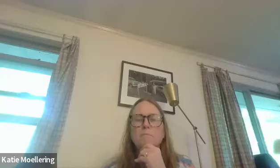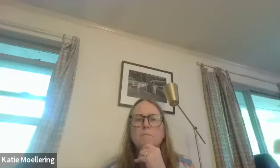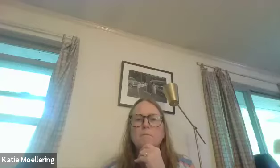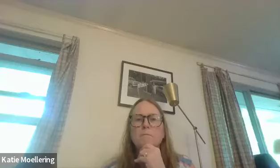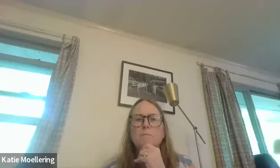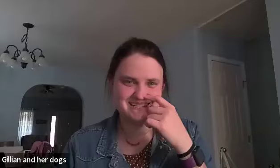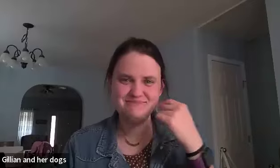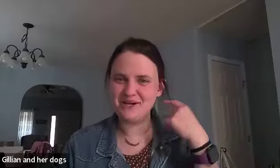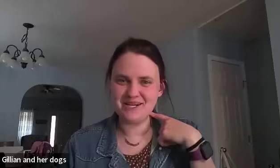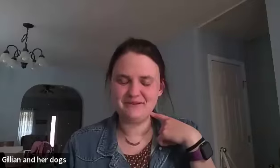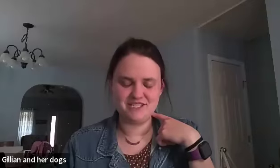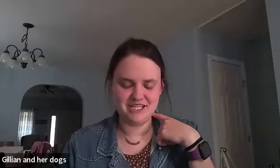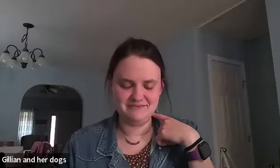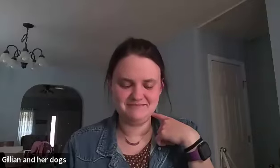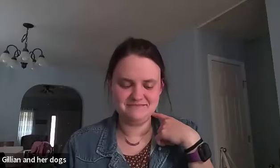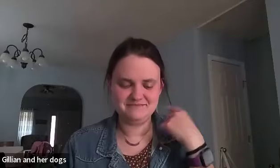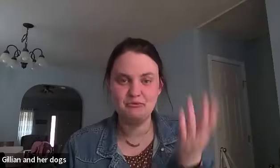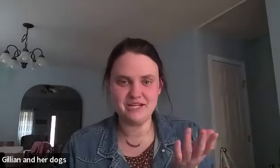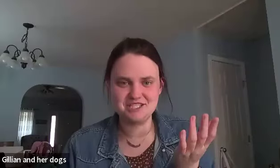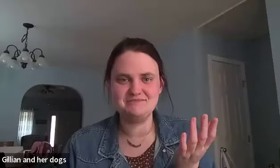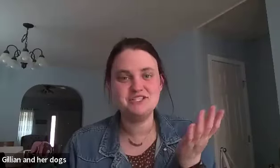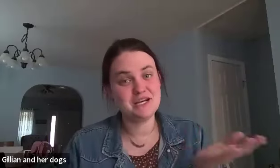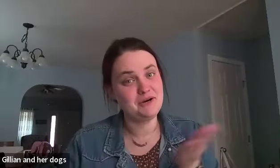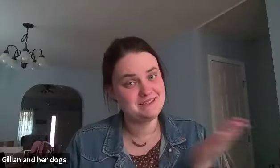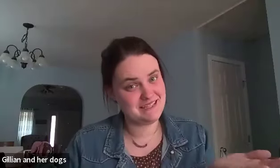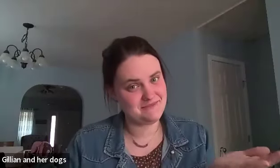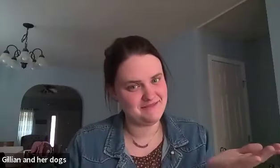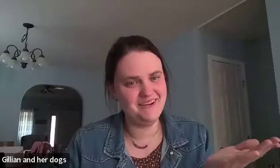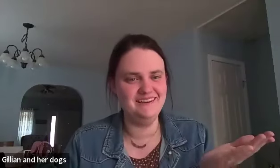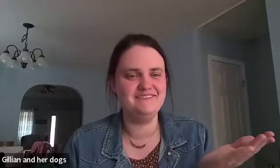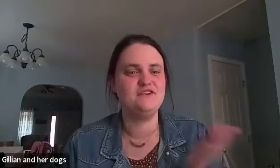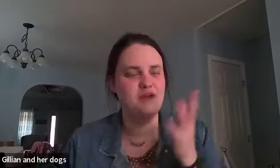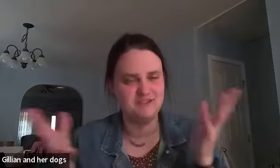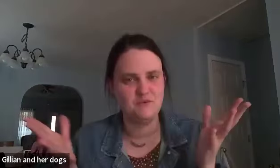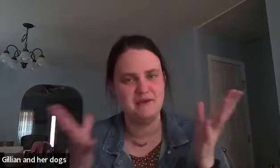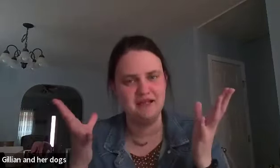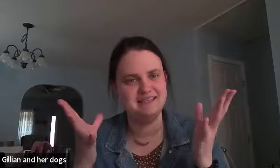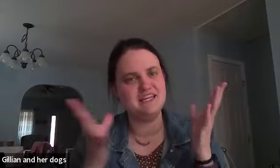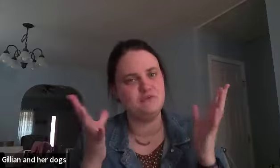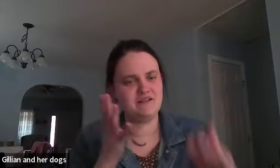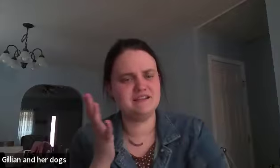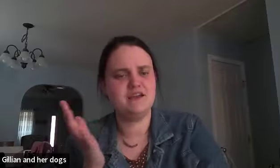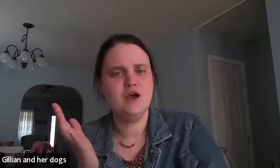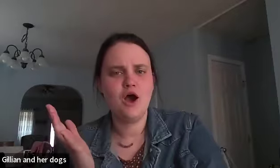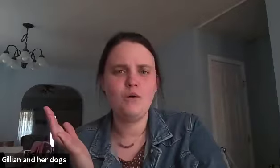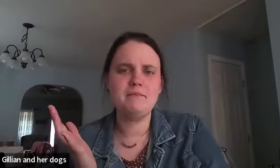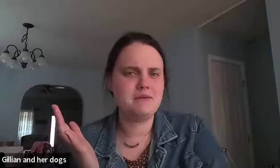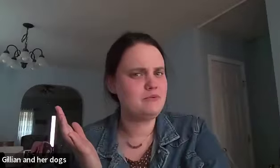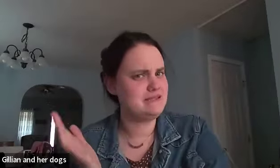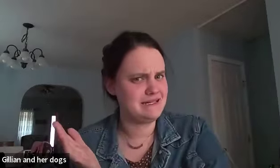I don't think we did bird with chicken, which chicken and bird is the same time. For that's why I'm like sitting here realizing, oh how wait, did maybe we we not think